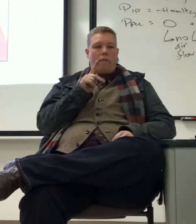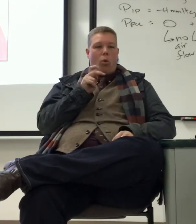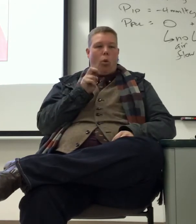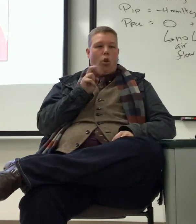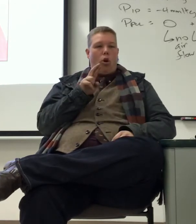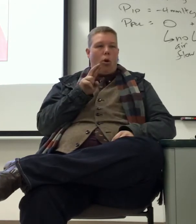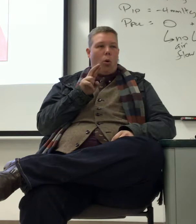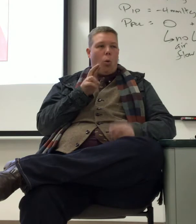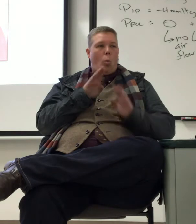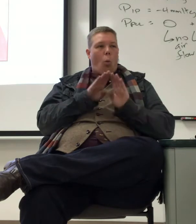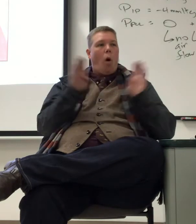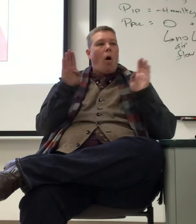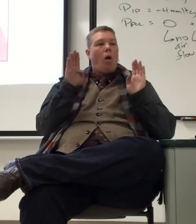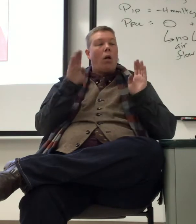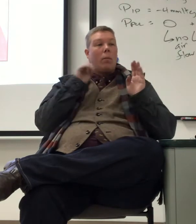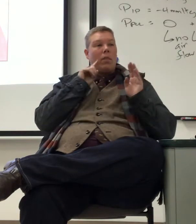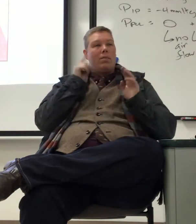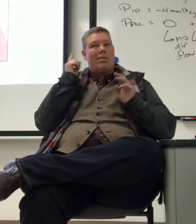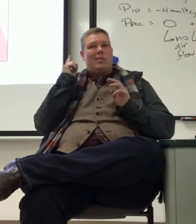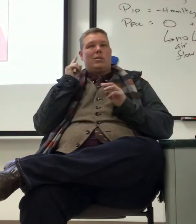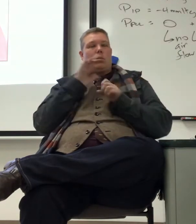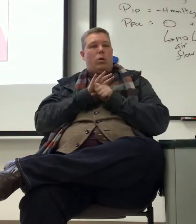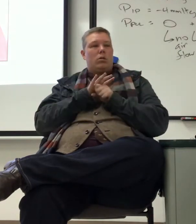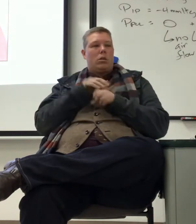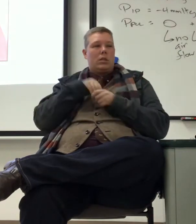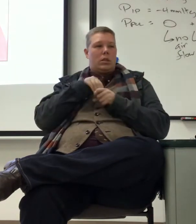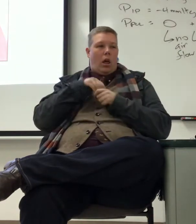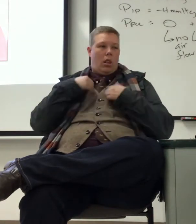Okay. So we're going to ignore PIP.